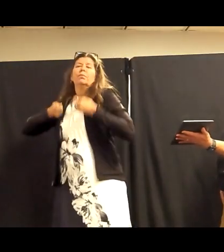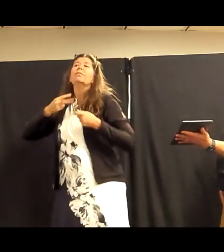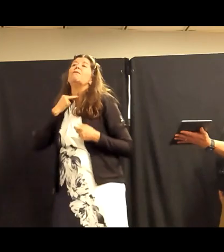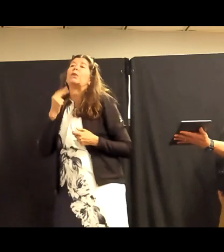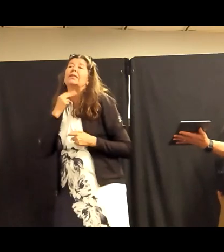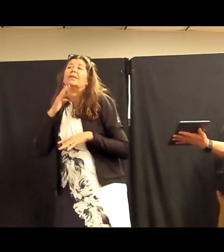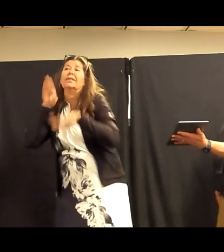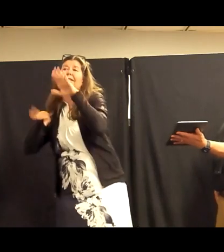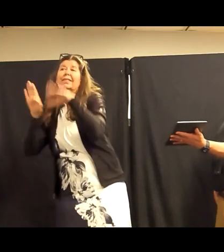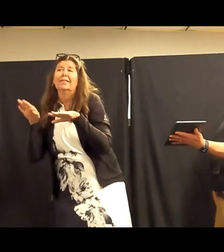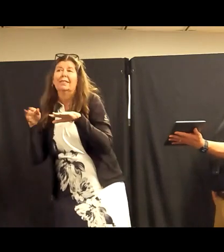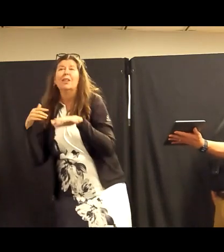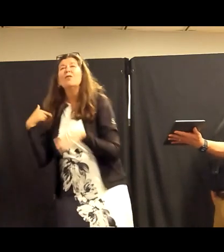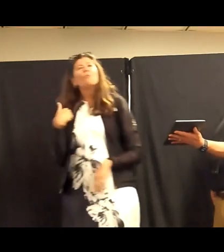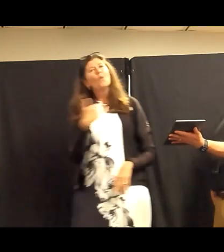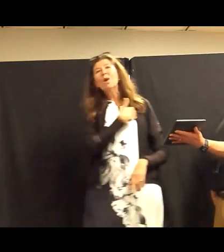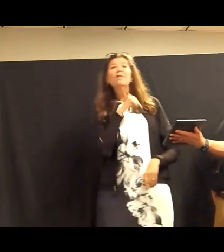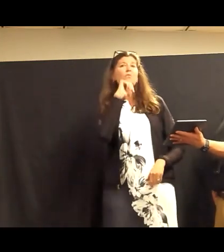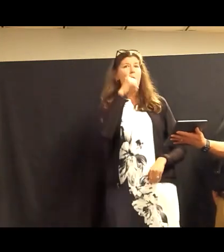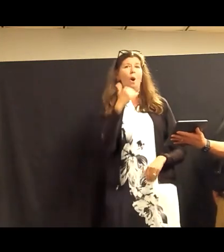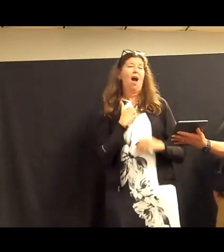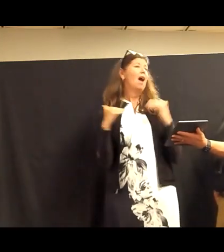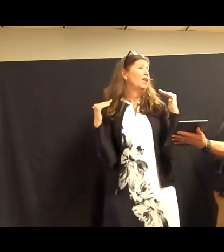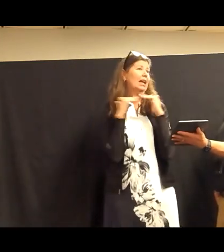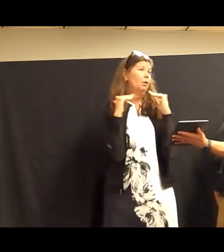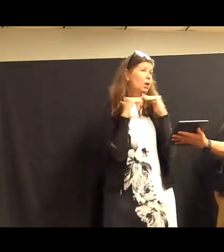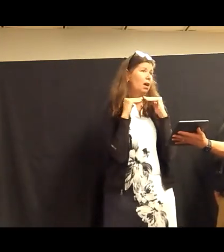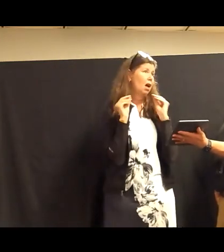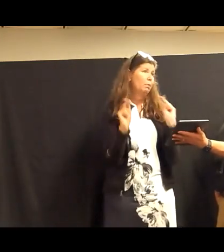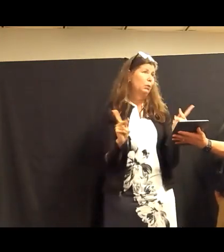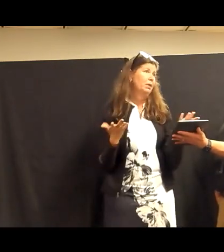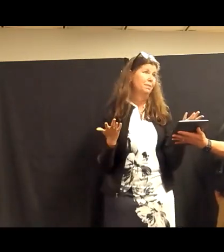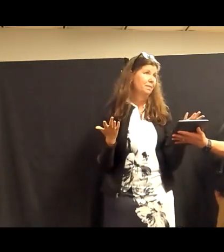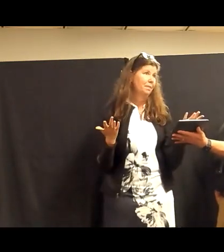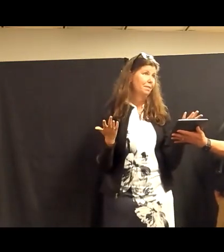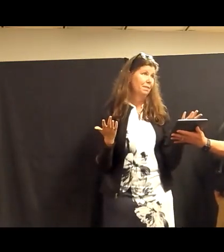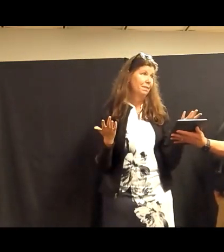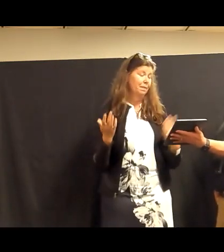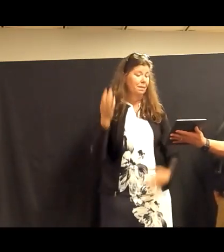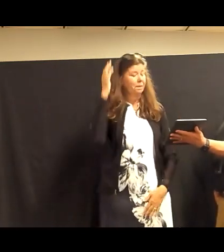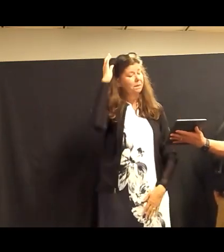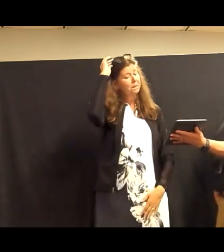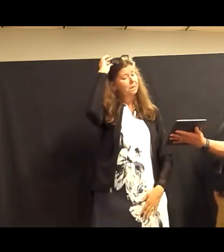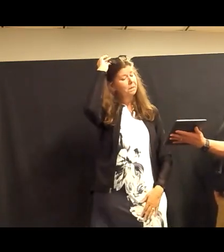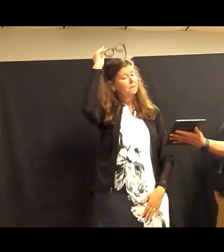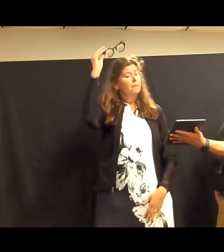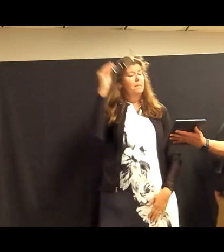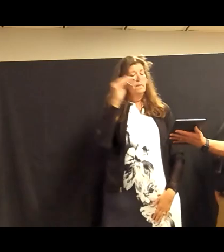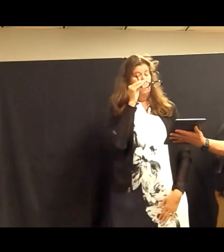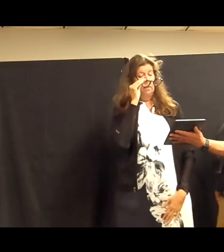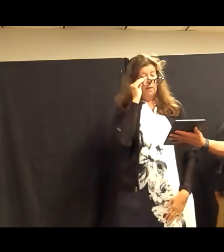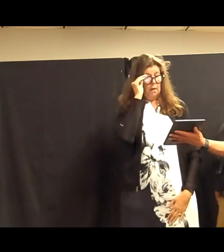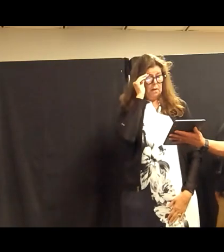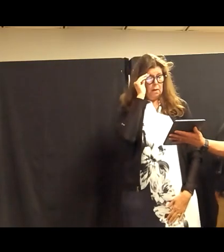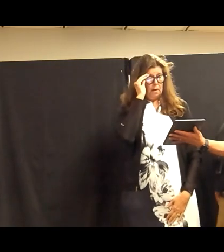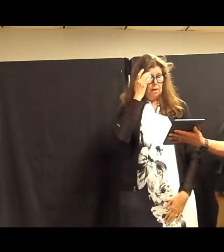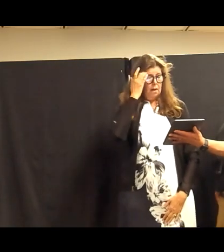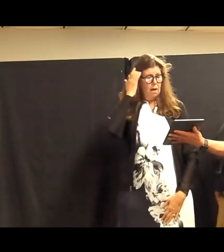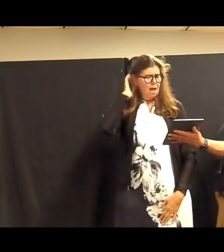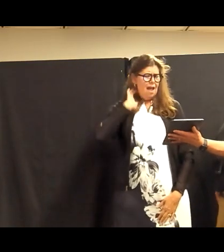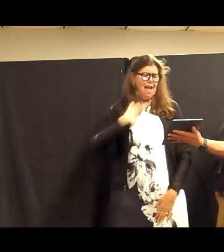your own message and you are able to modulate your voices how you would like to. We don't have that same equal opportunity.